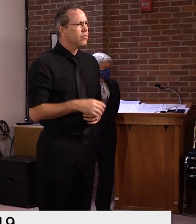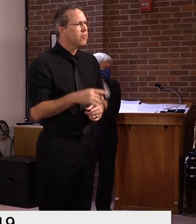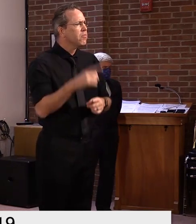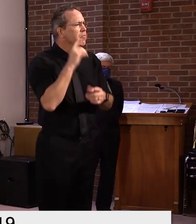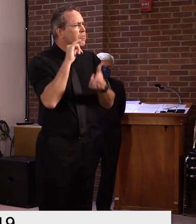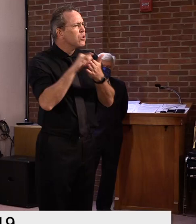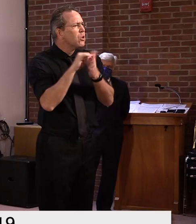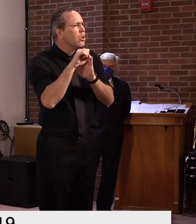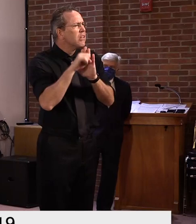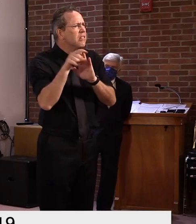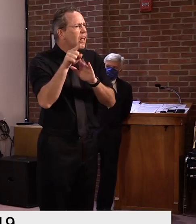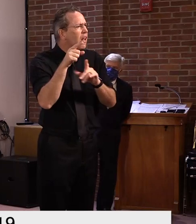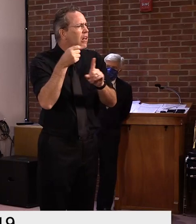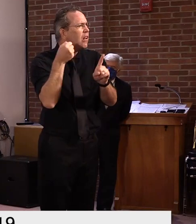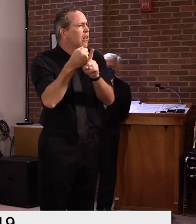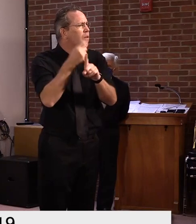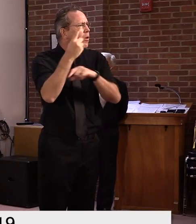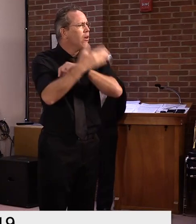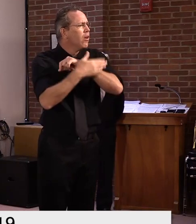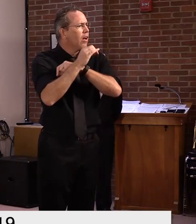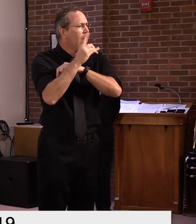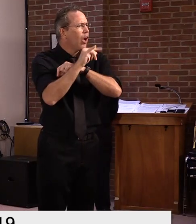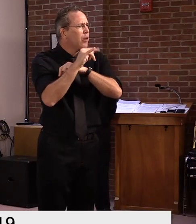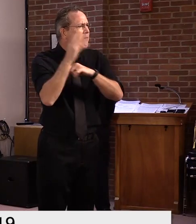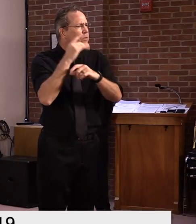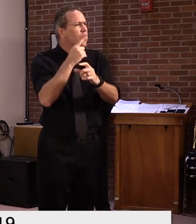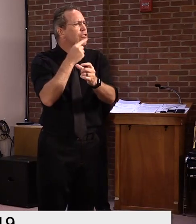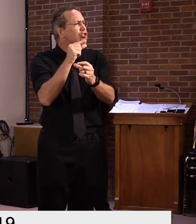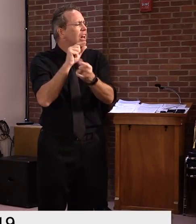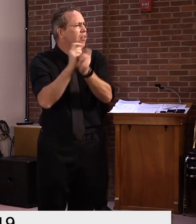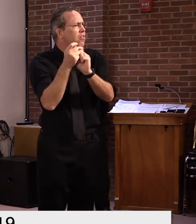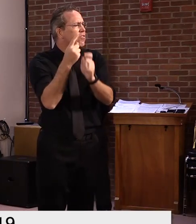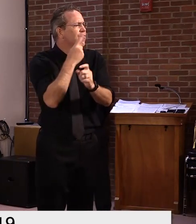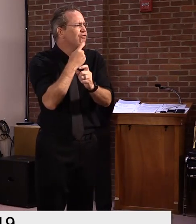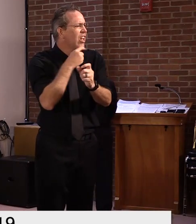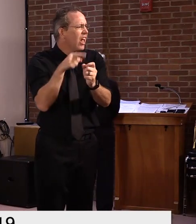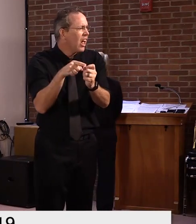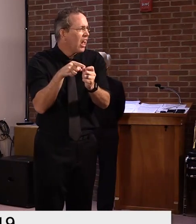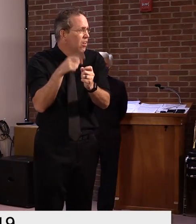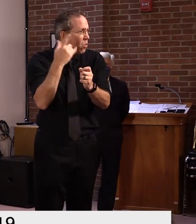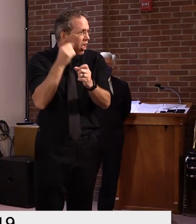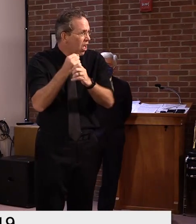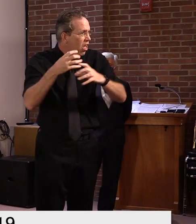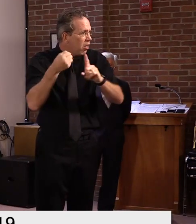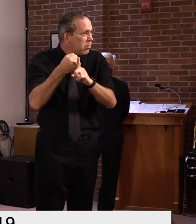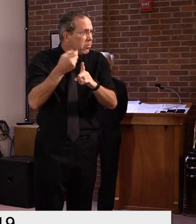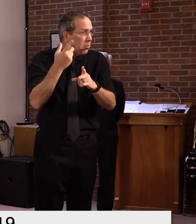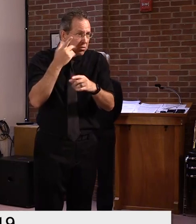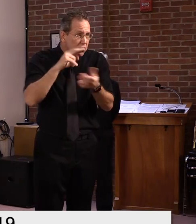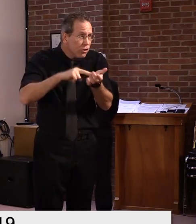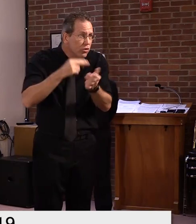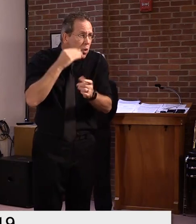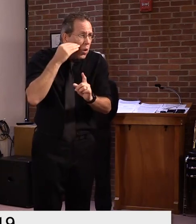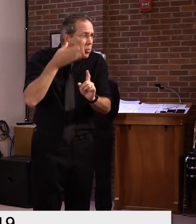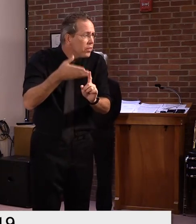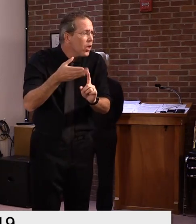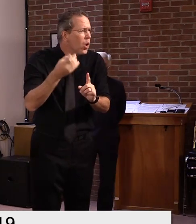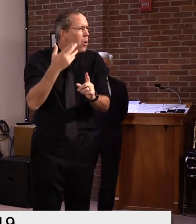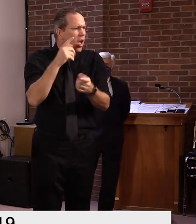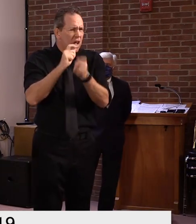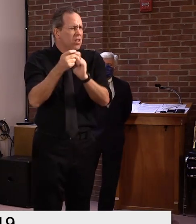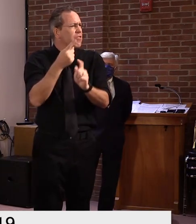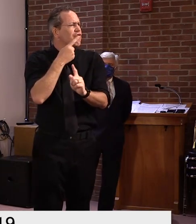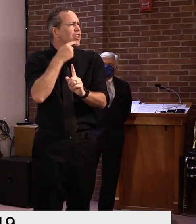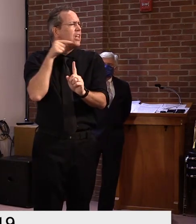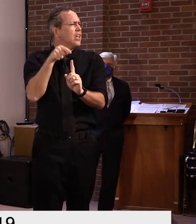in New York to see, is that connected to the nursing home over there or the long-term care facility, and to see what parameters are around